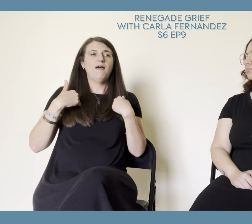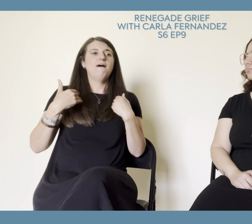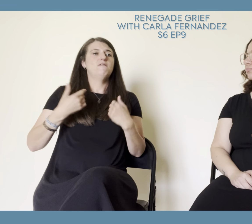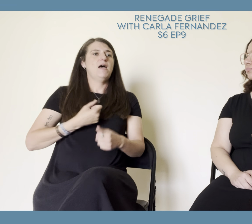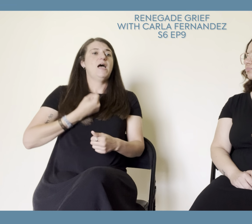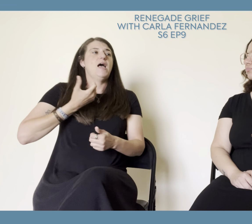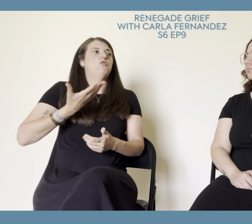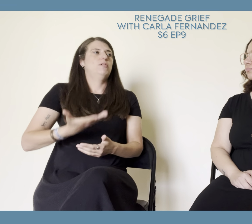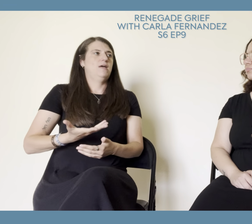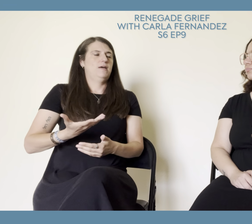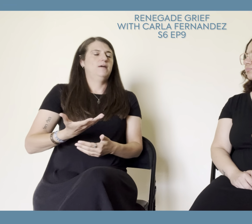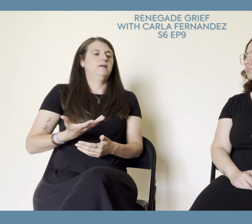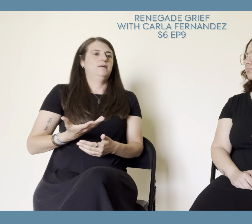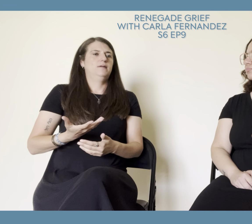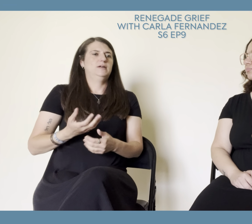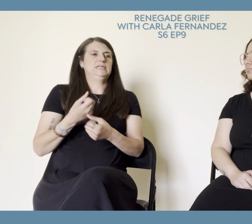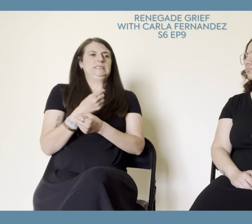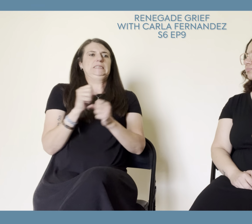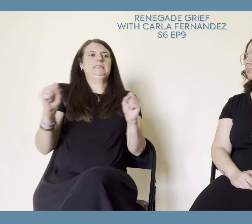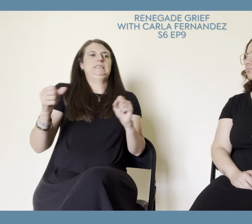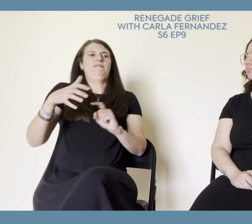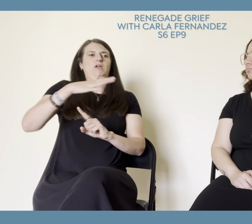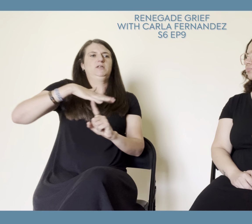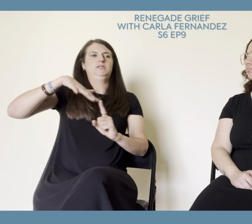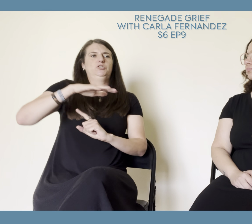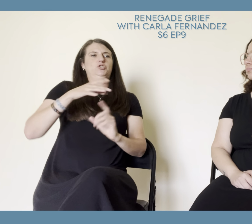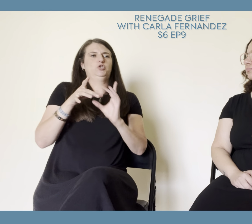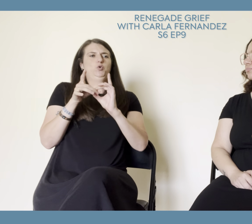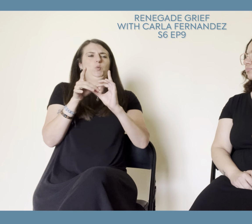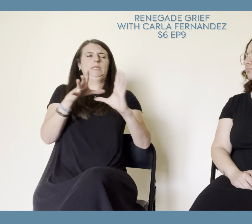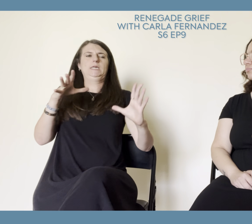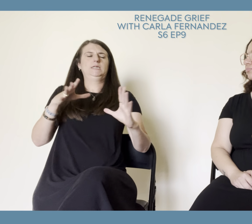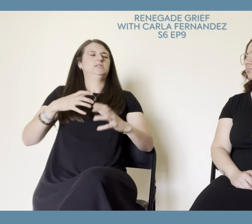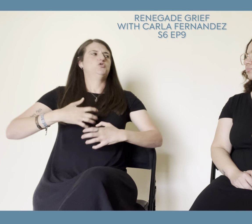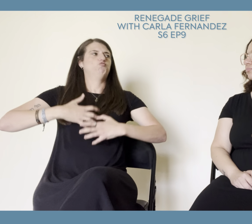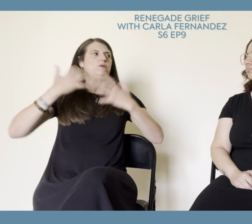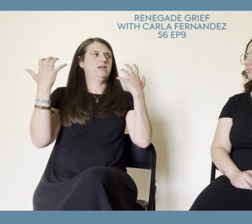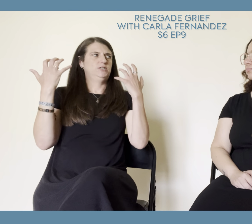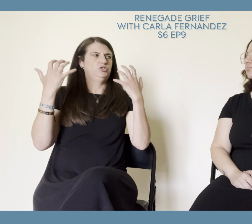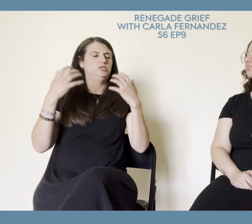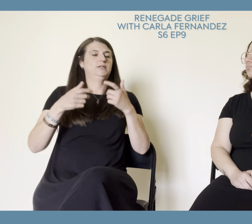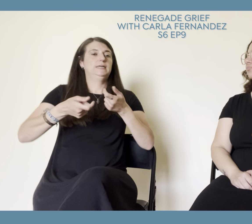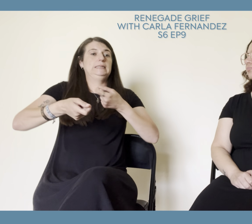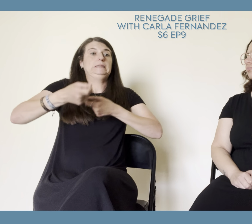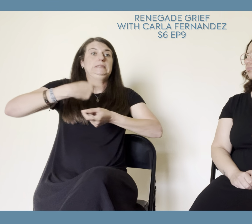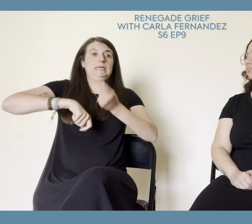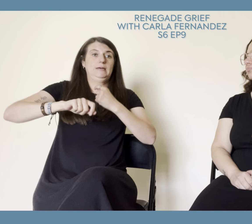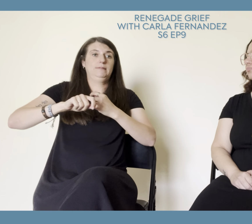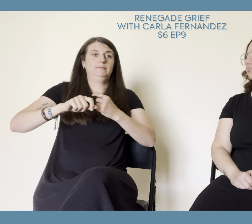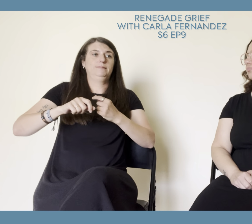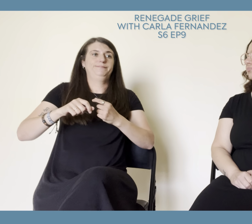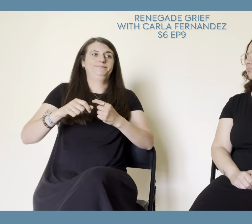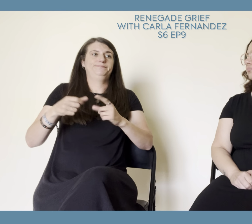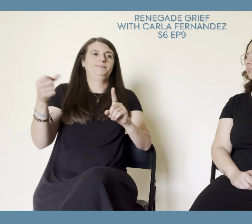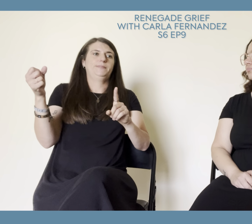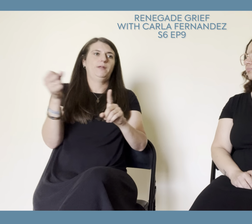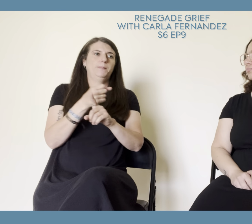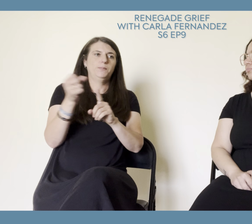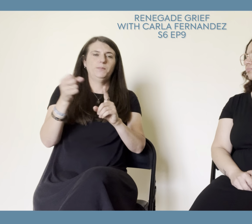in safe conditions to release that rage. And instead, we see it being taken out on other people.